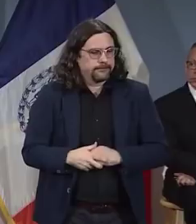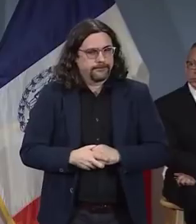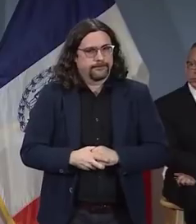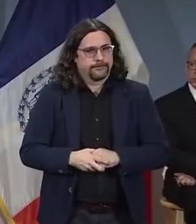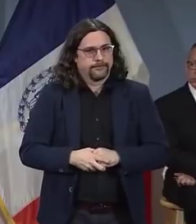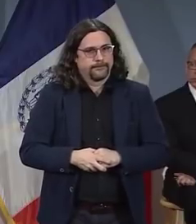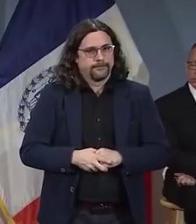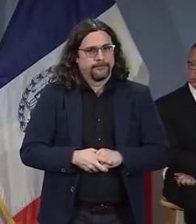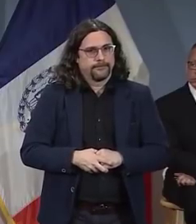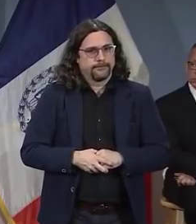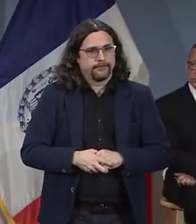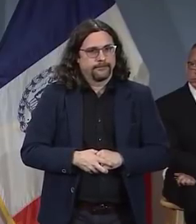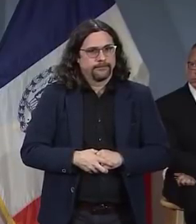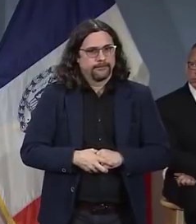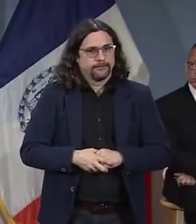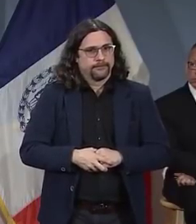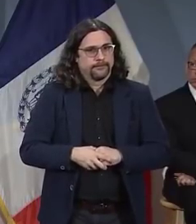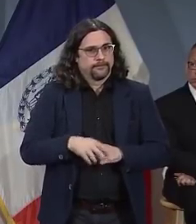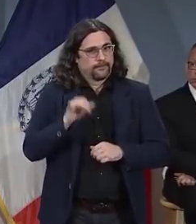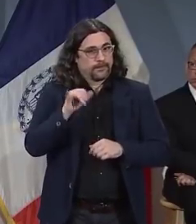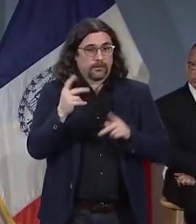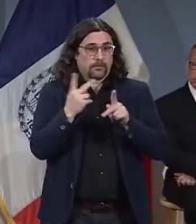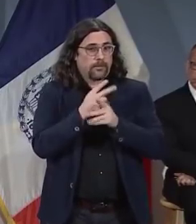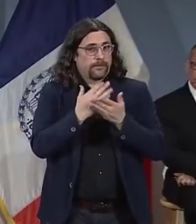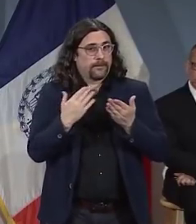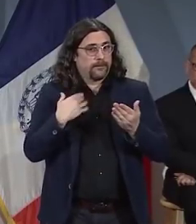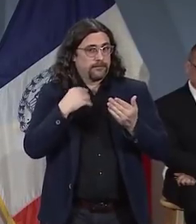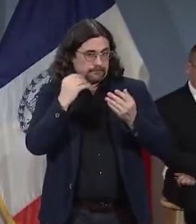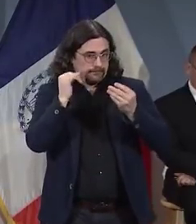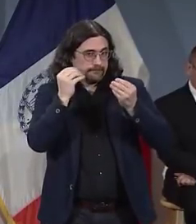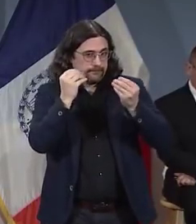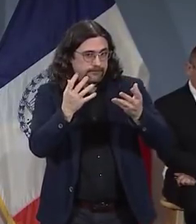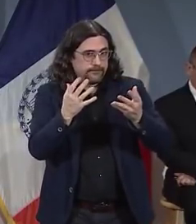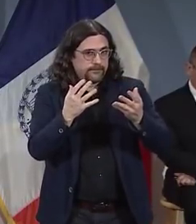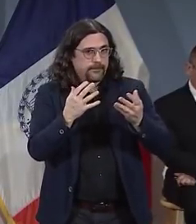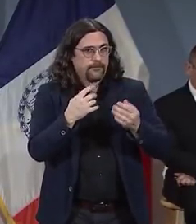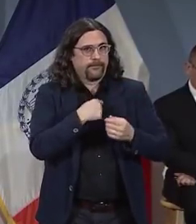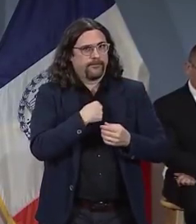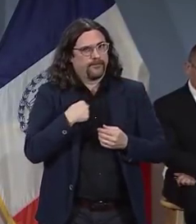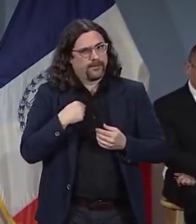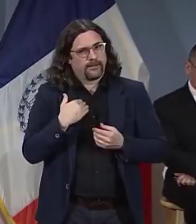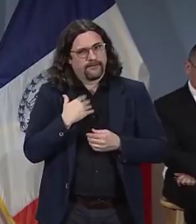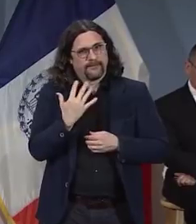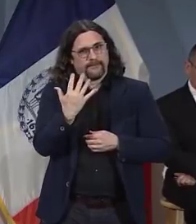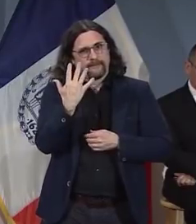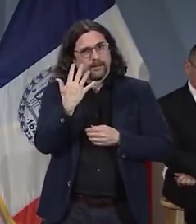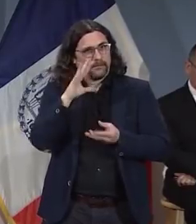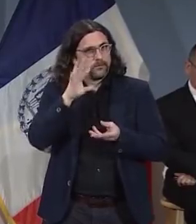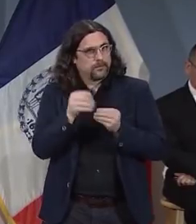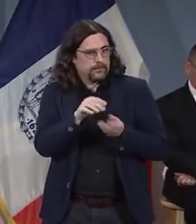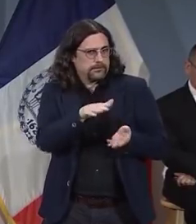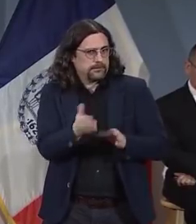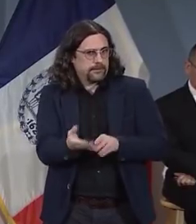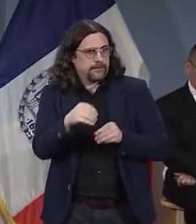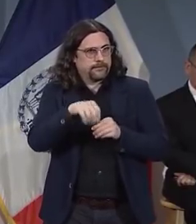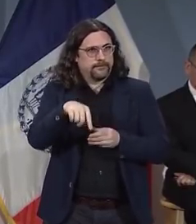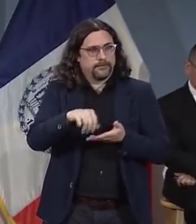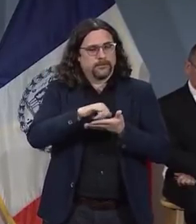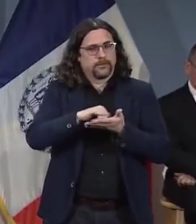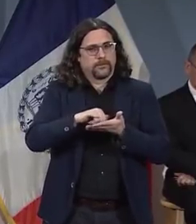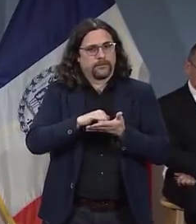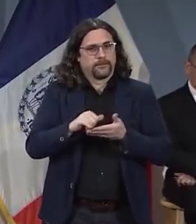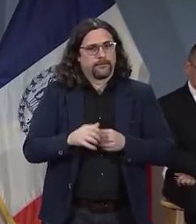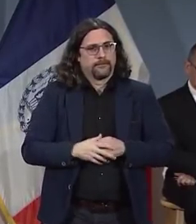now is we are now at 5 total deaths in New York City. Again, as recently as Friday afternoon, there were